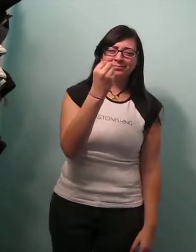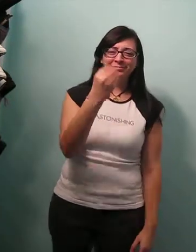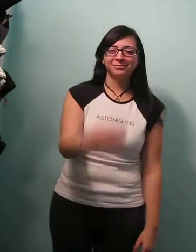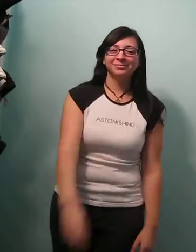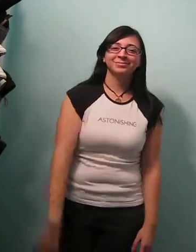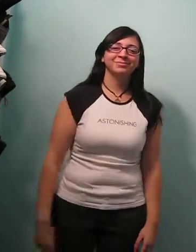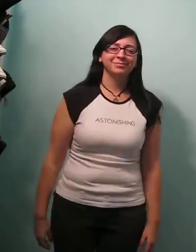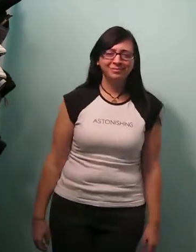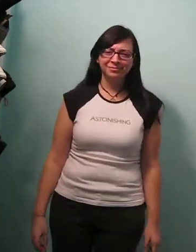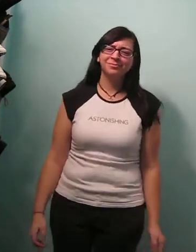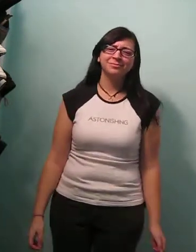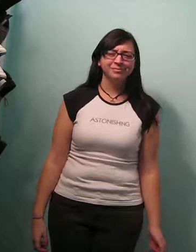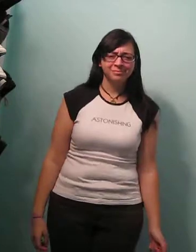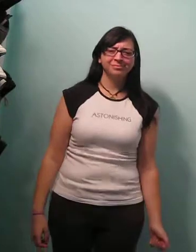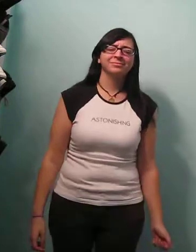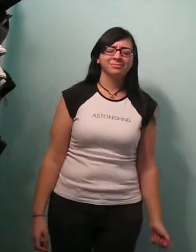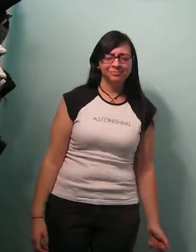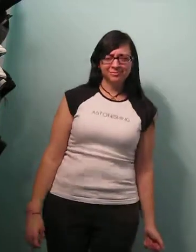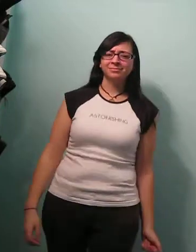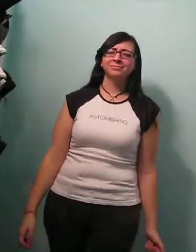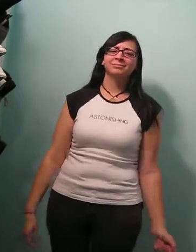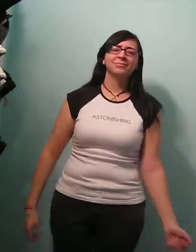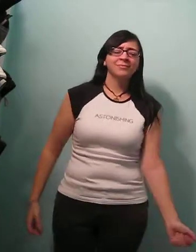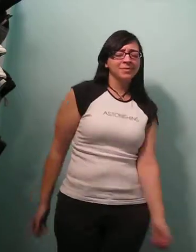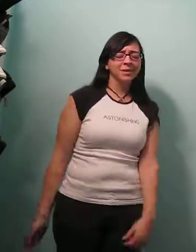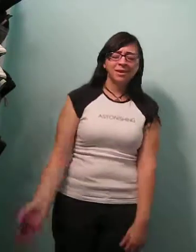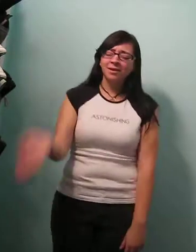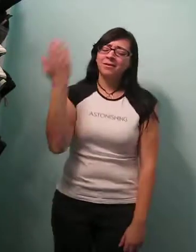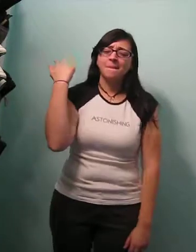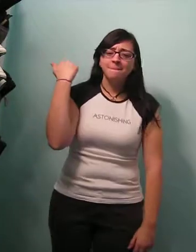by